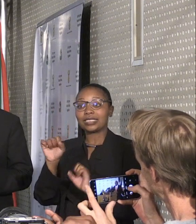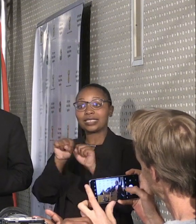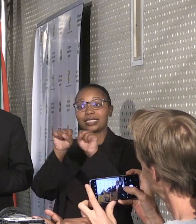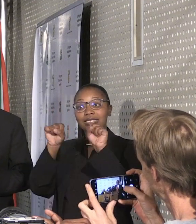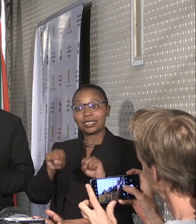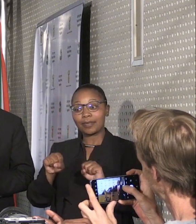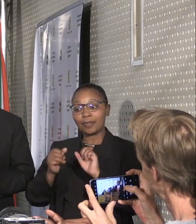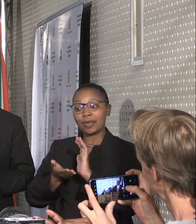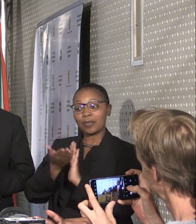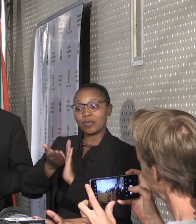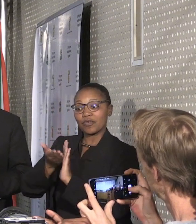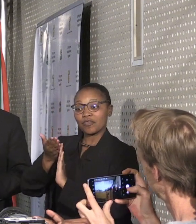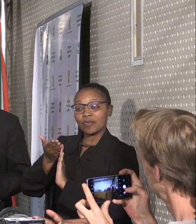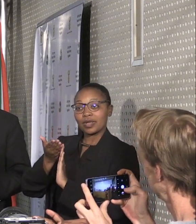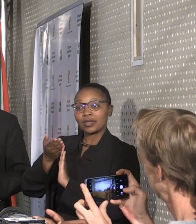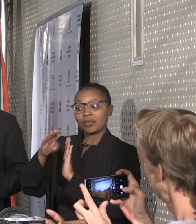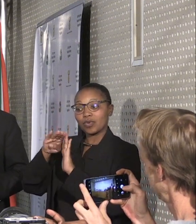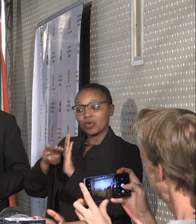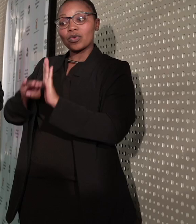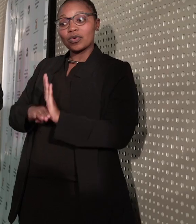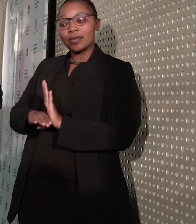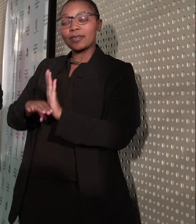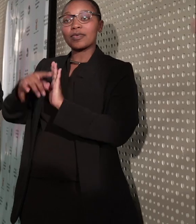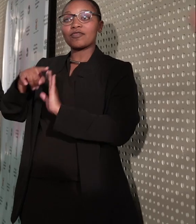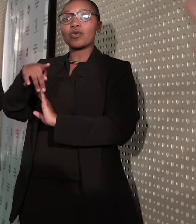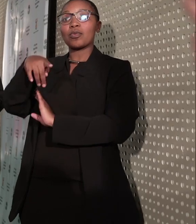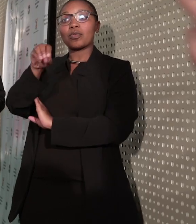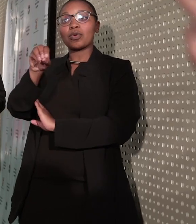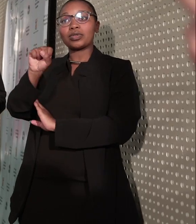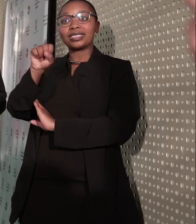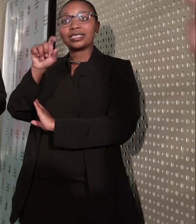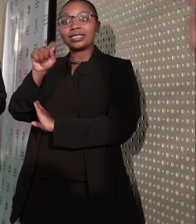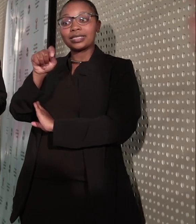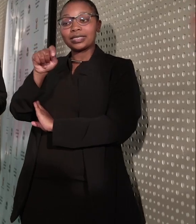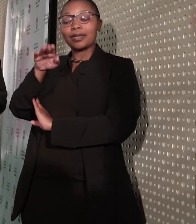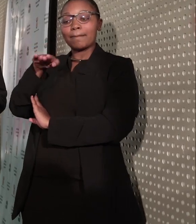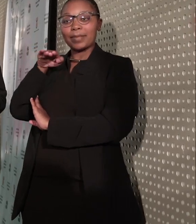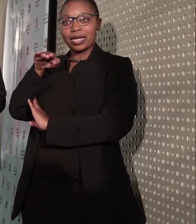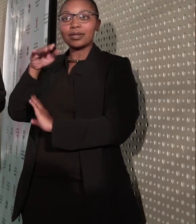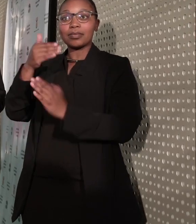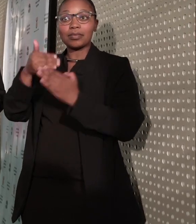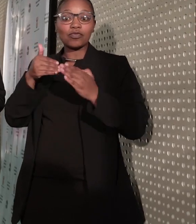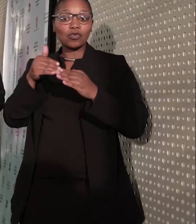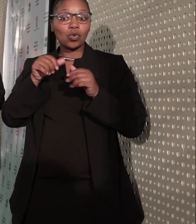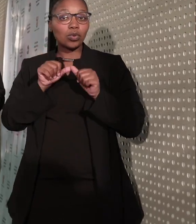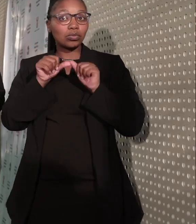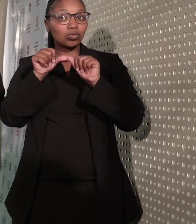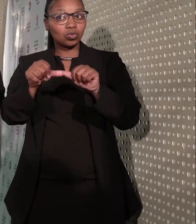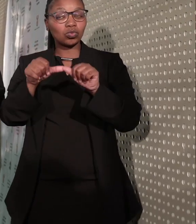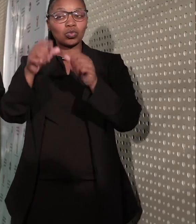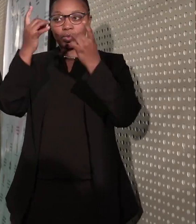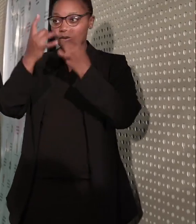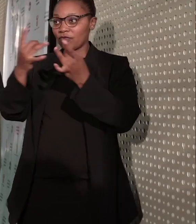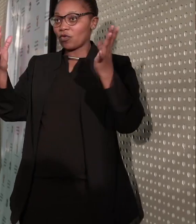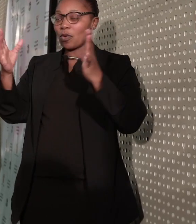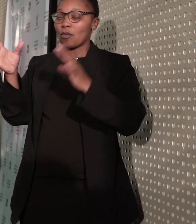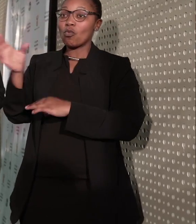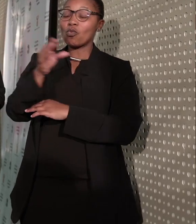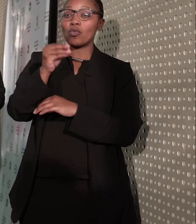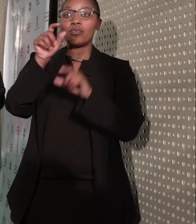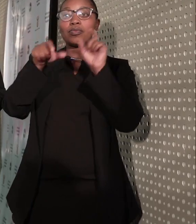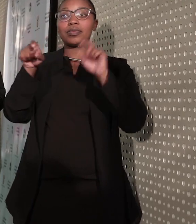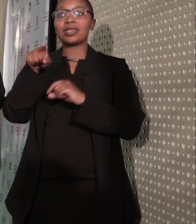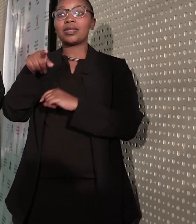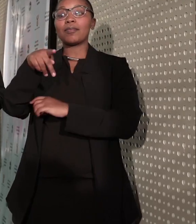for Postbank, before we conclude, ladies and gentlemen, we wish to update the public that the Postbank has made